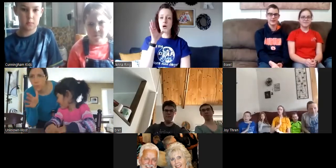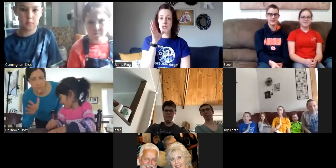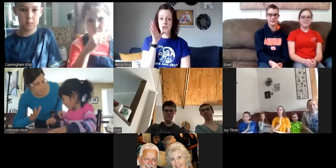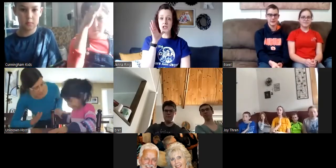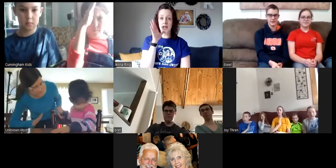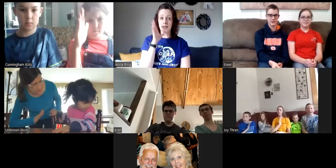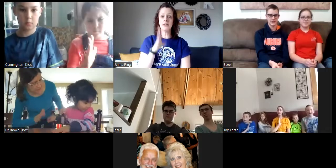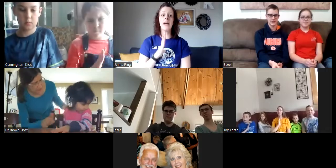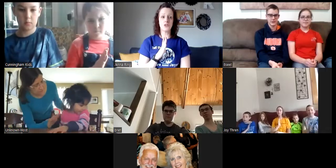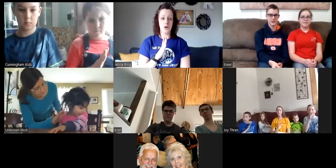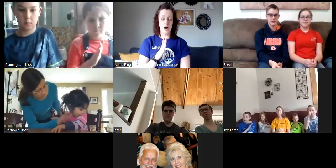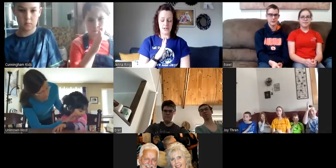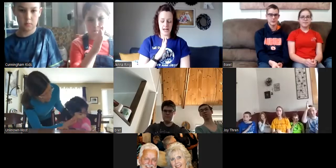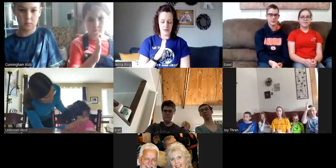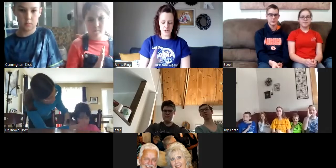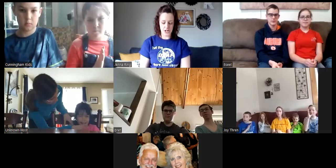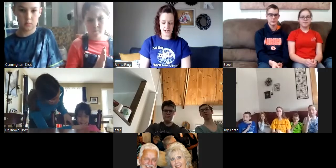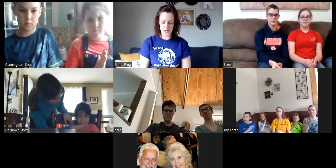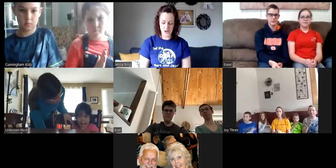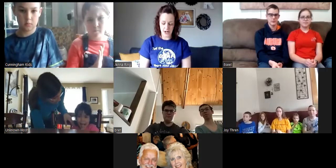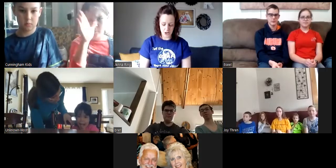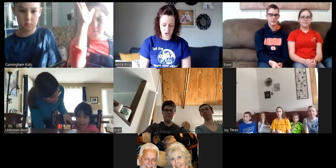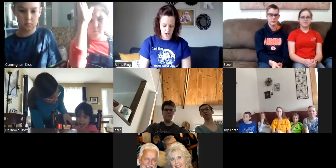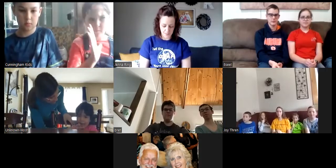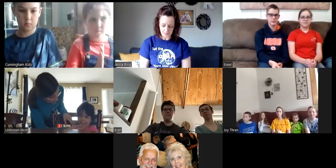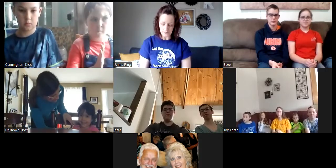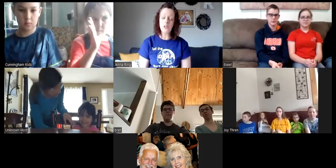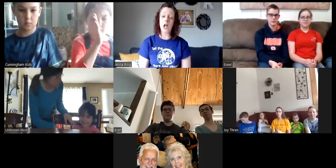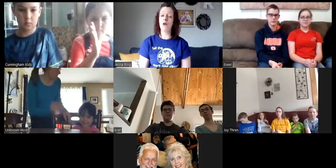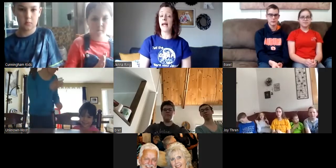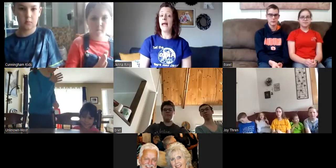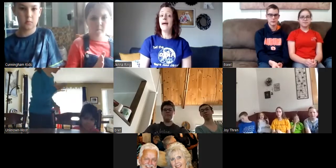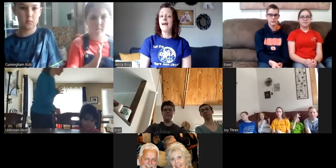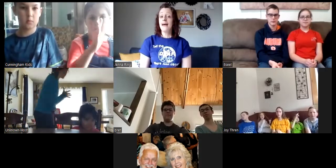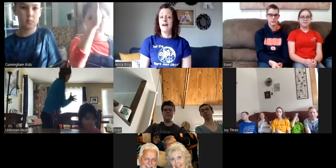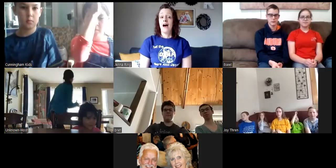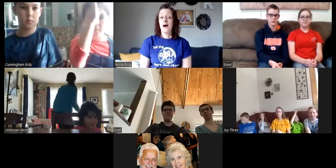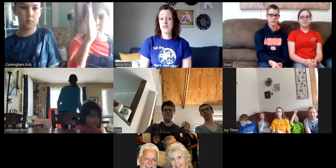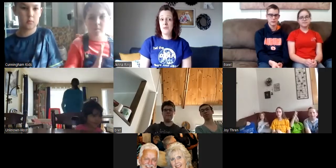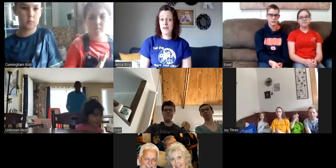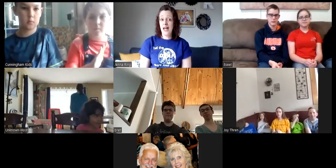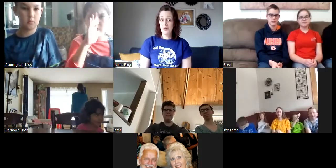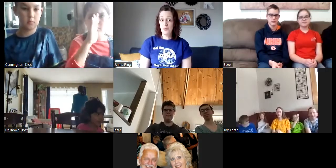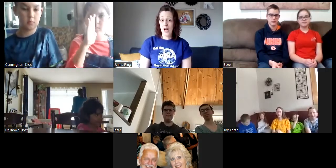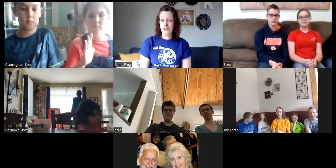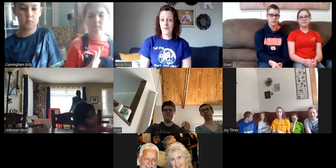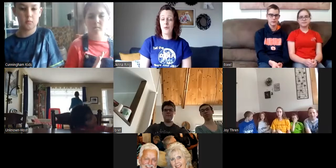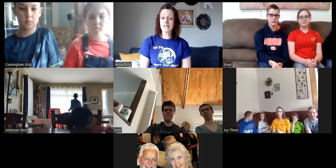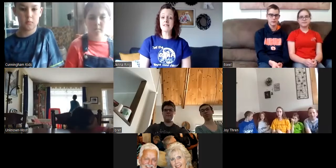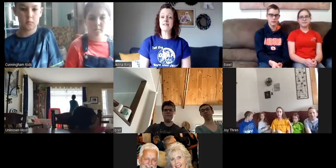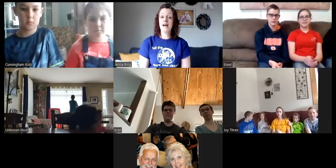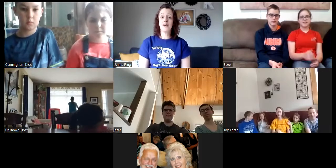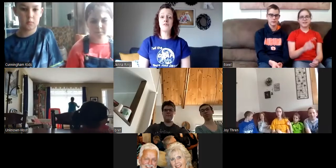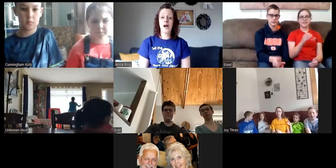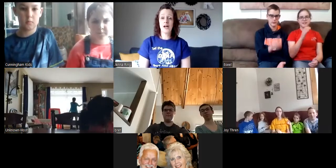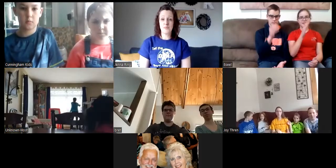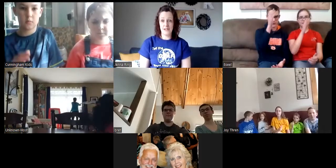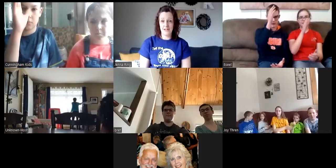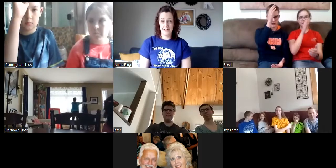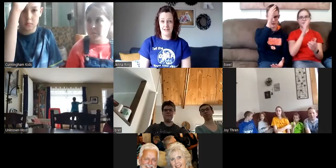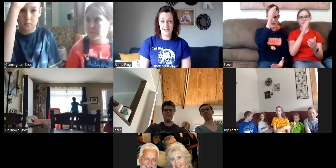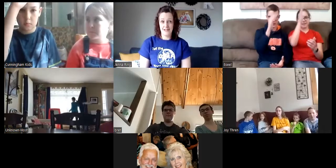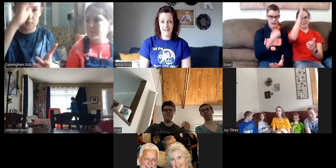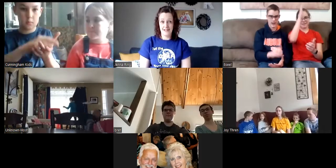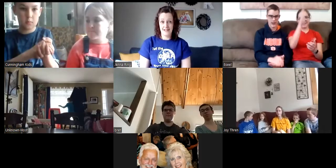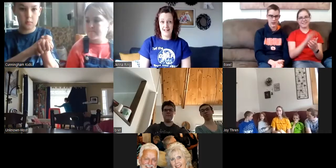right, you start at the chin and drop it down to the chest. That's right, good job. All right, husband and wife, what's the sign for